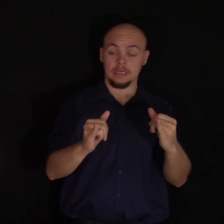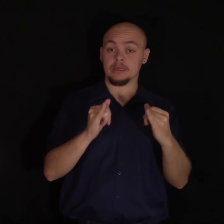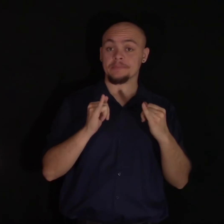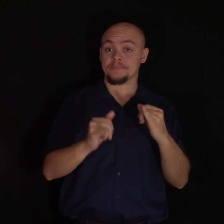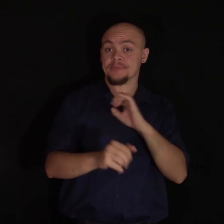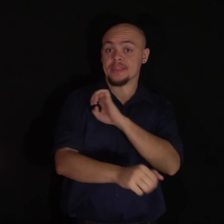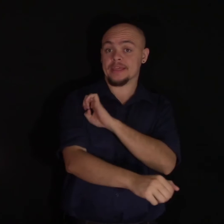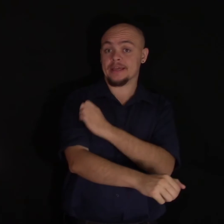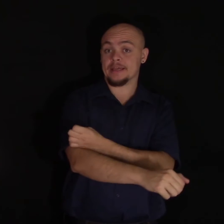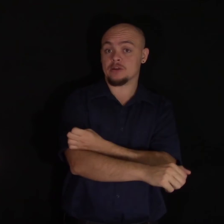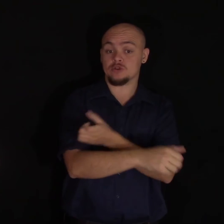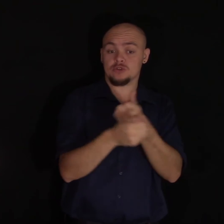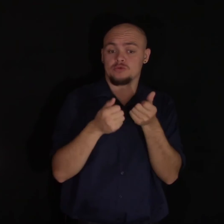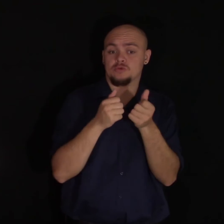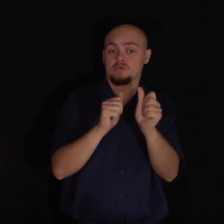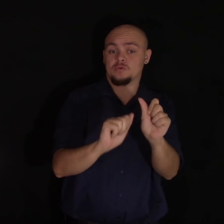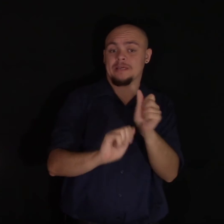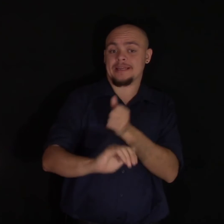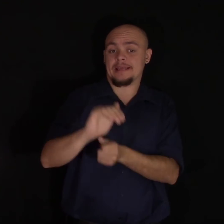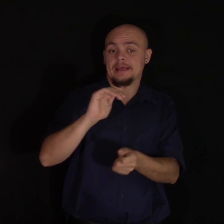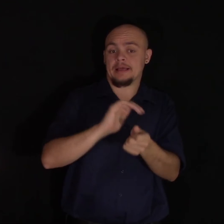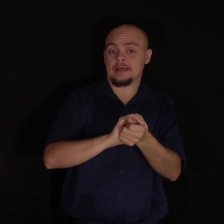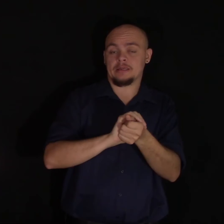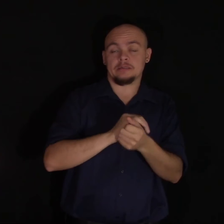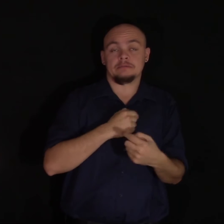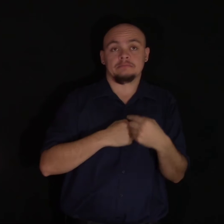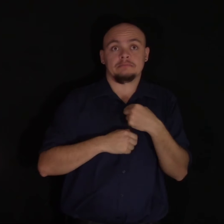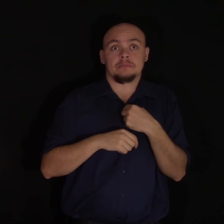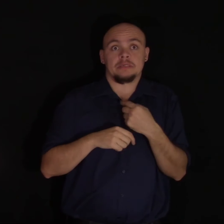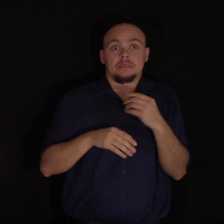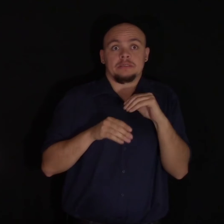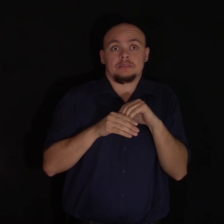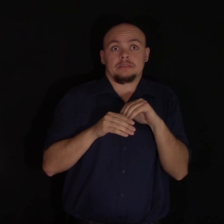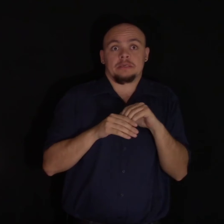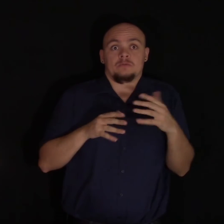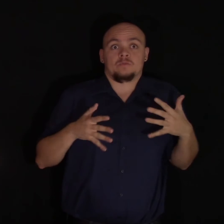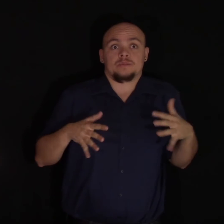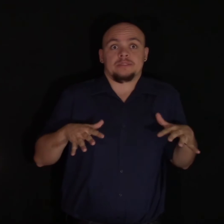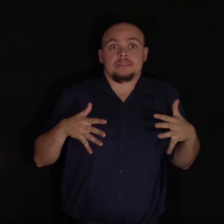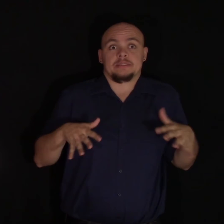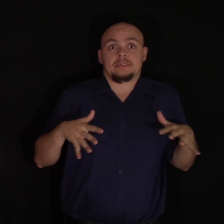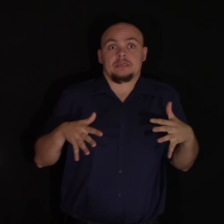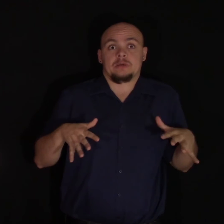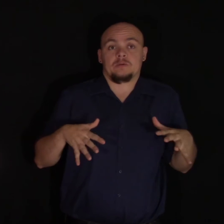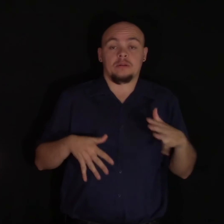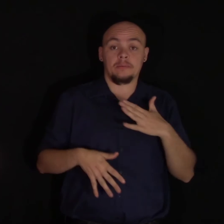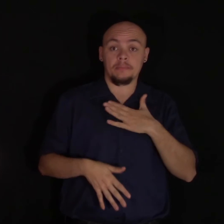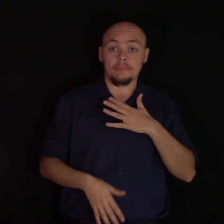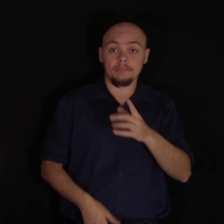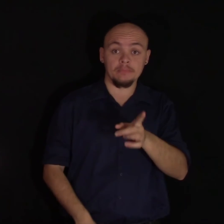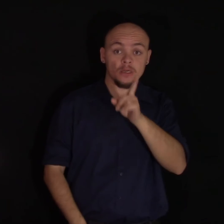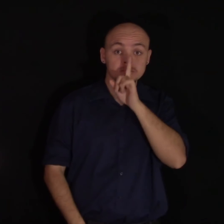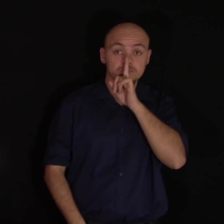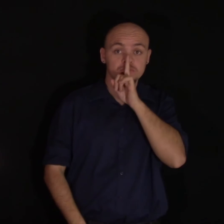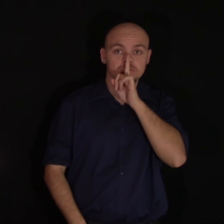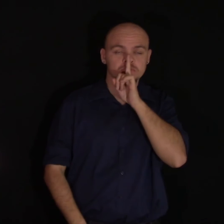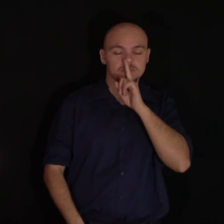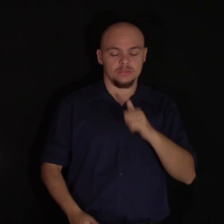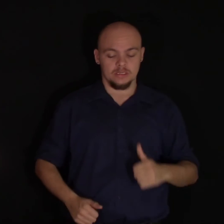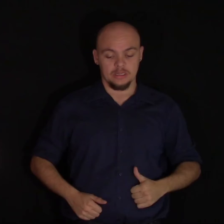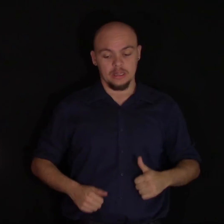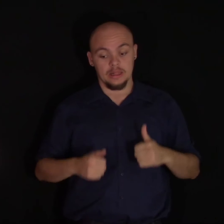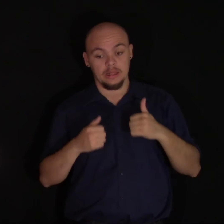trying to hide themselves, I was scared when I discovered that my silence has life or